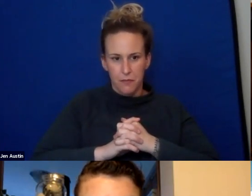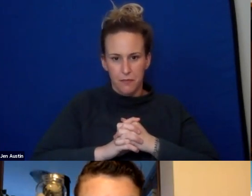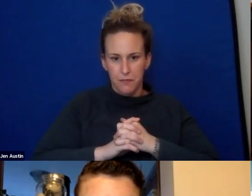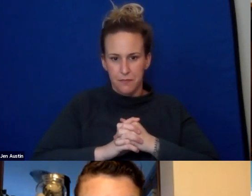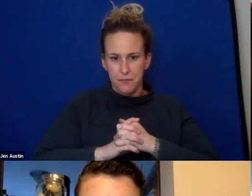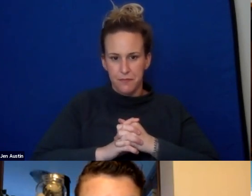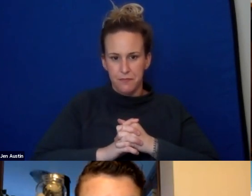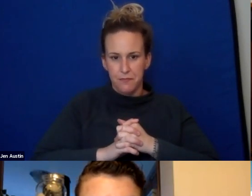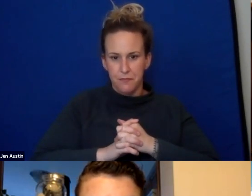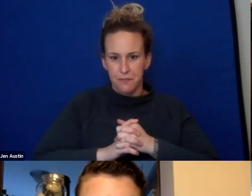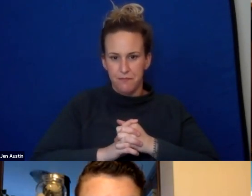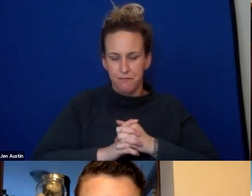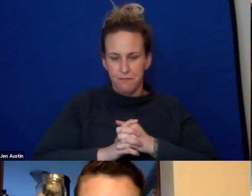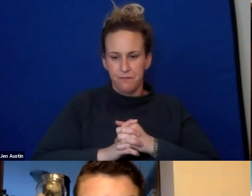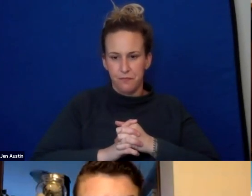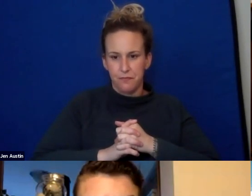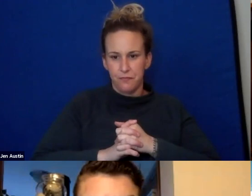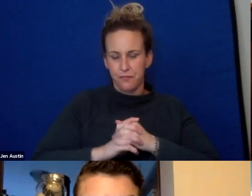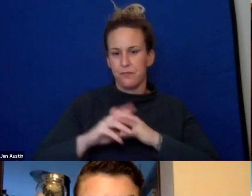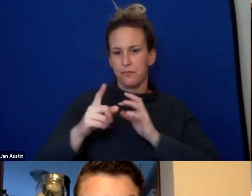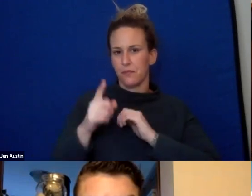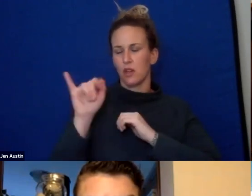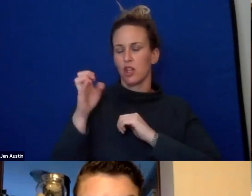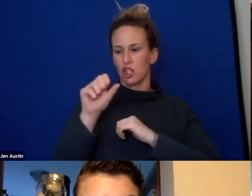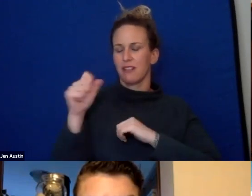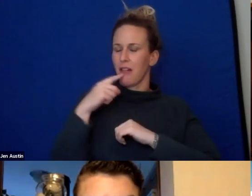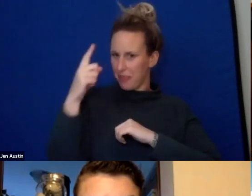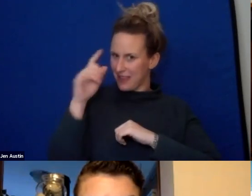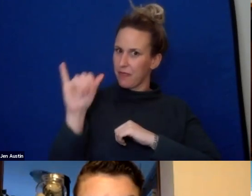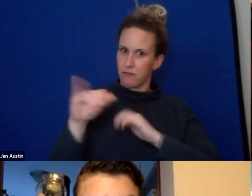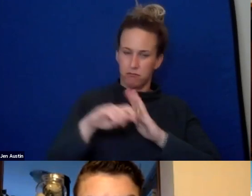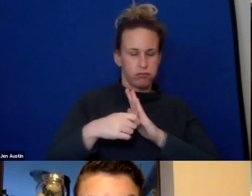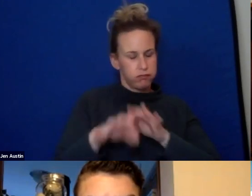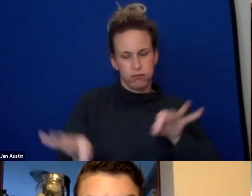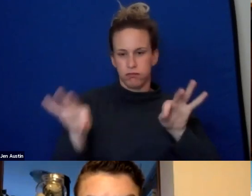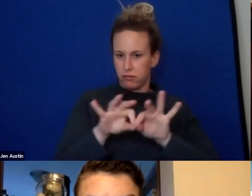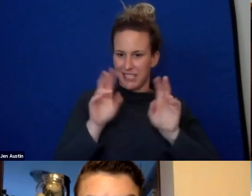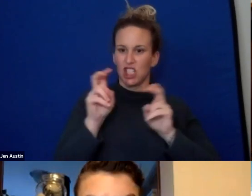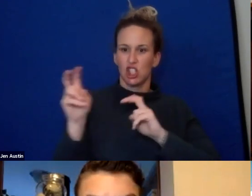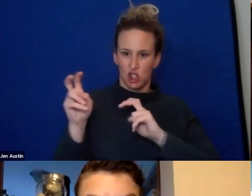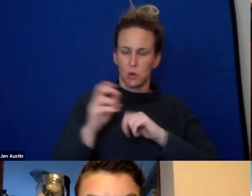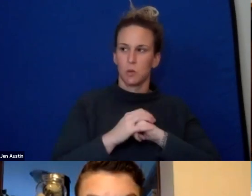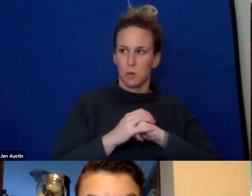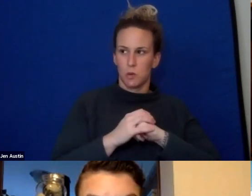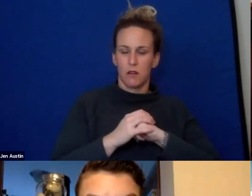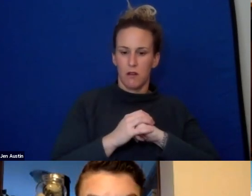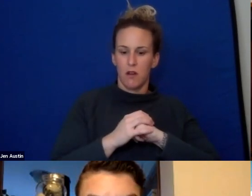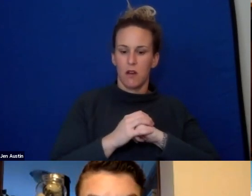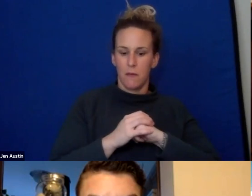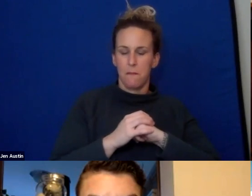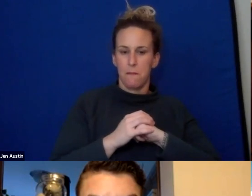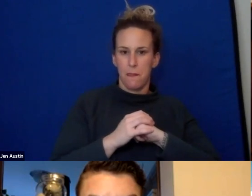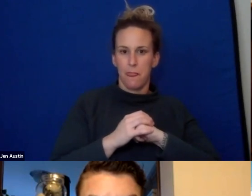yeah i think i think these are really uh critical issues to be addressing it's something that um